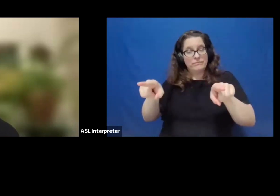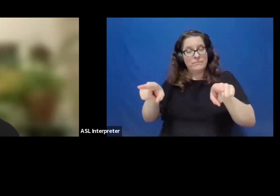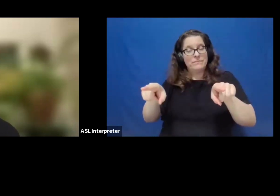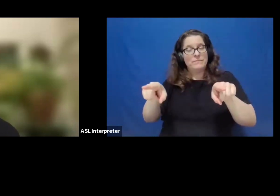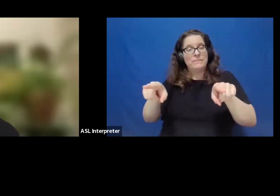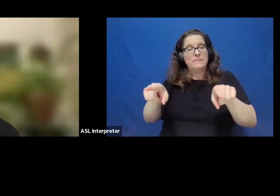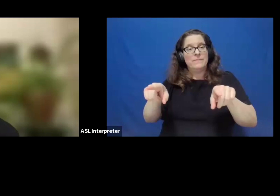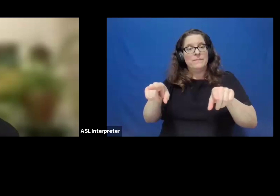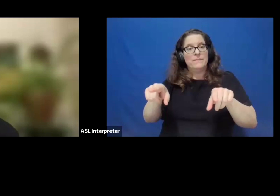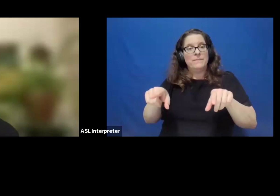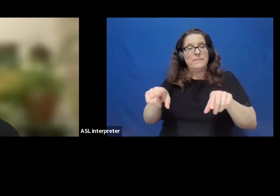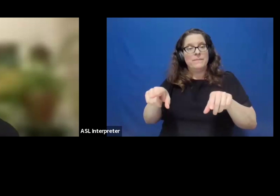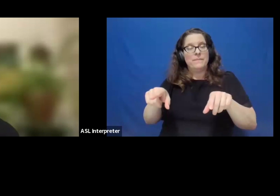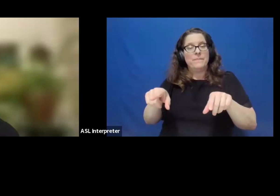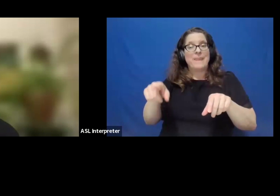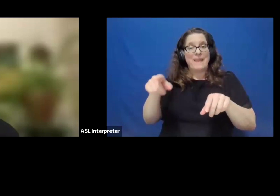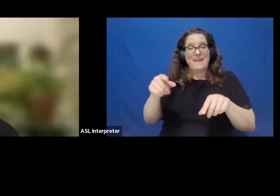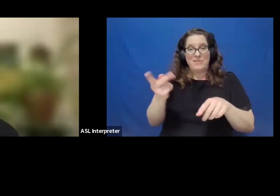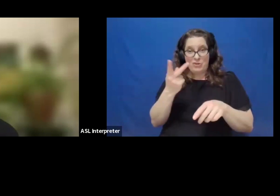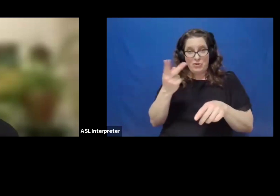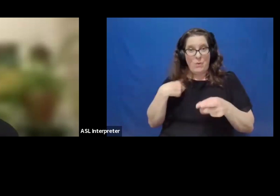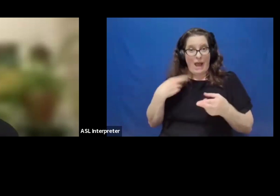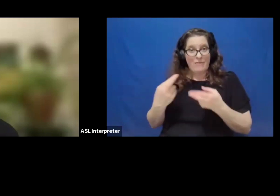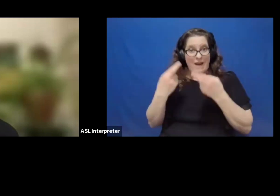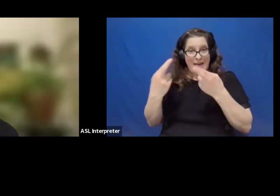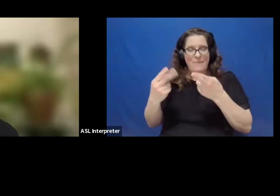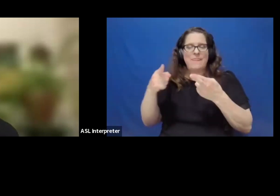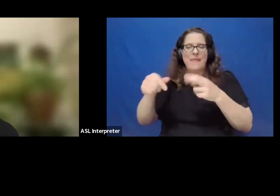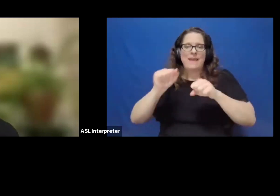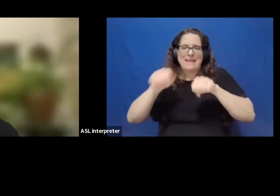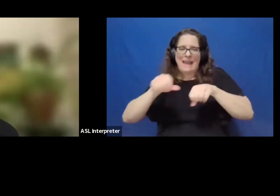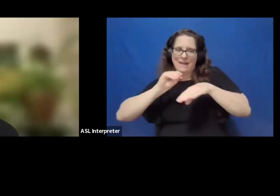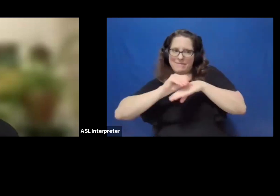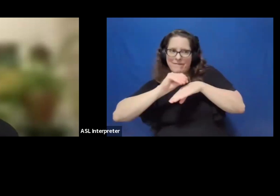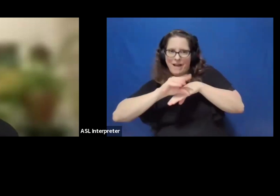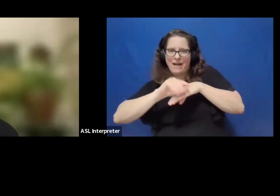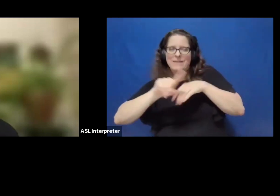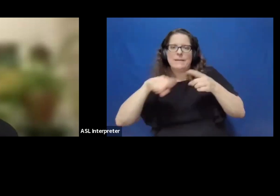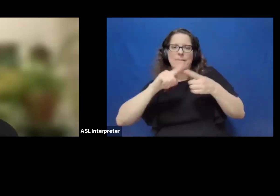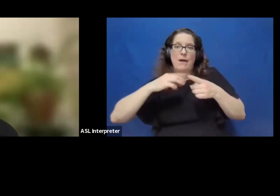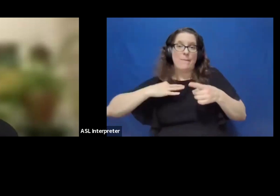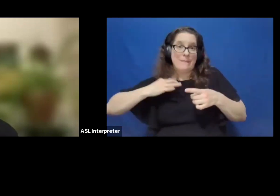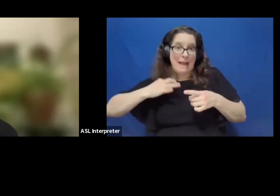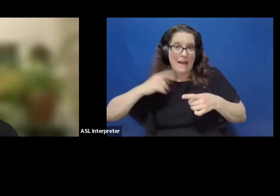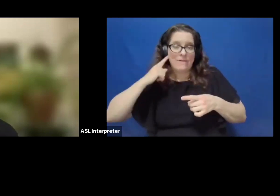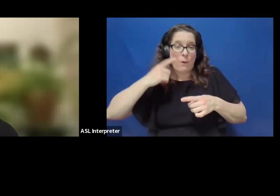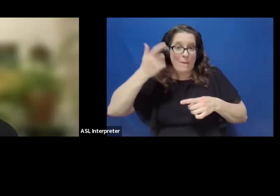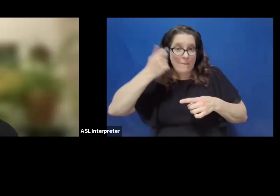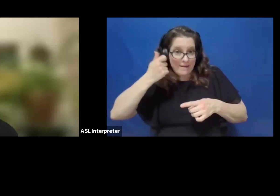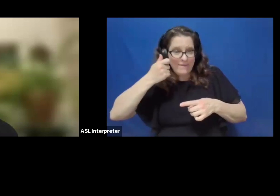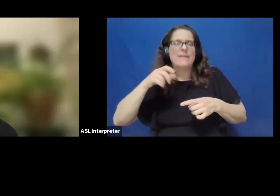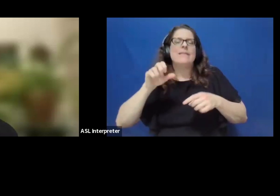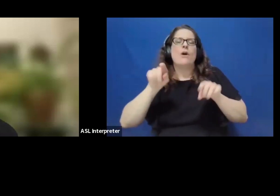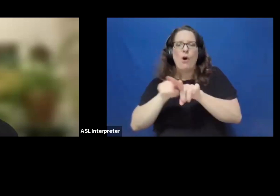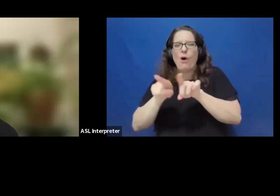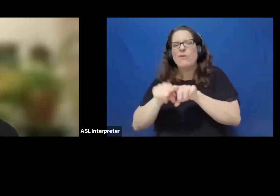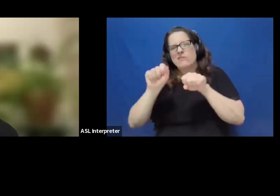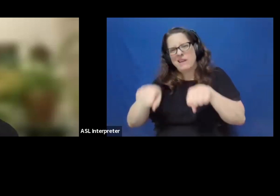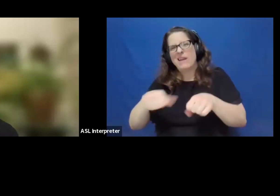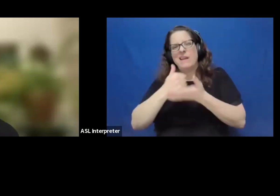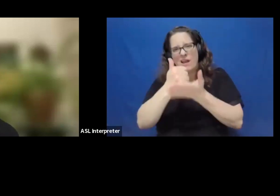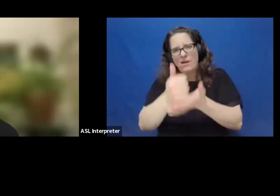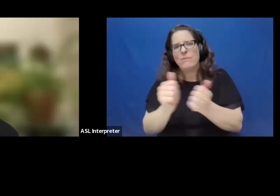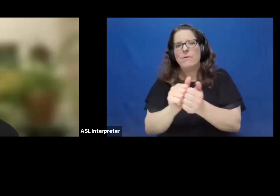you, who can advise you about applying for benefits, can also help you navigate the Social